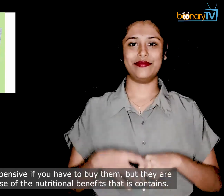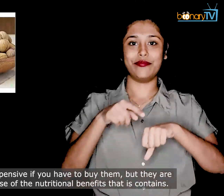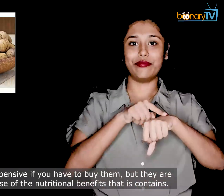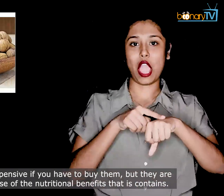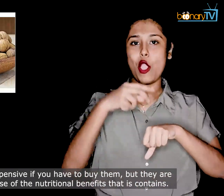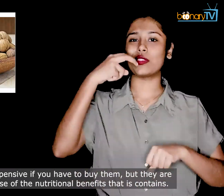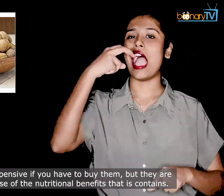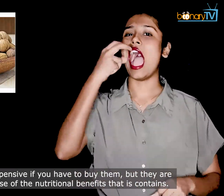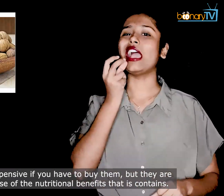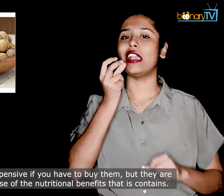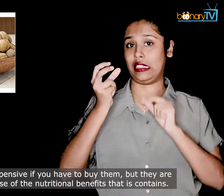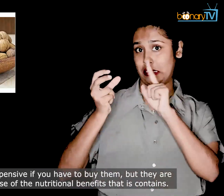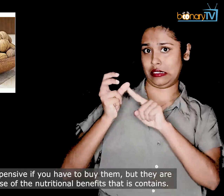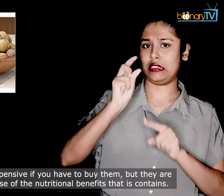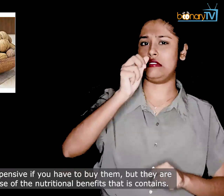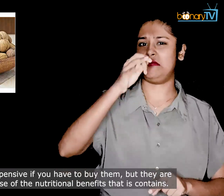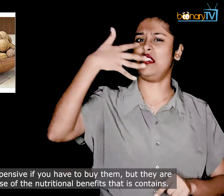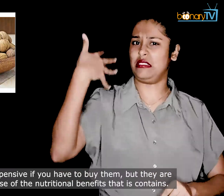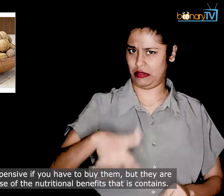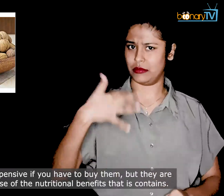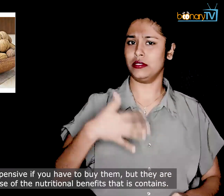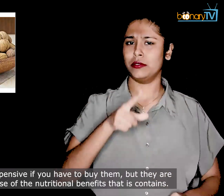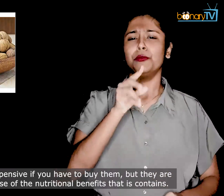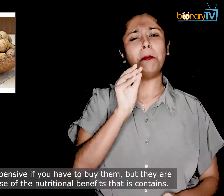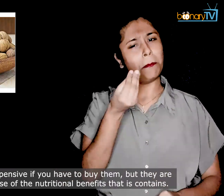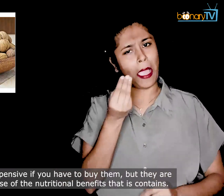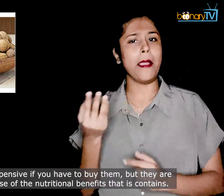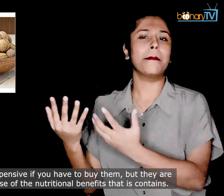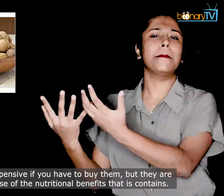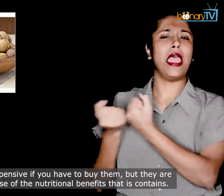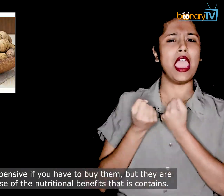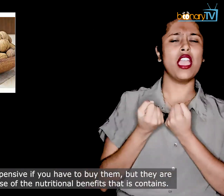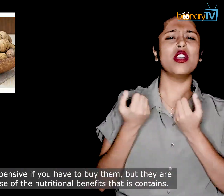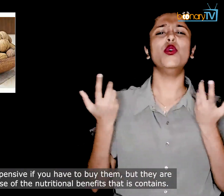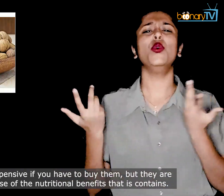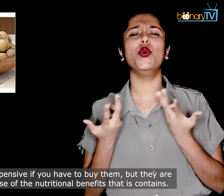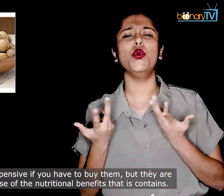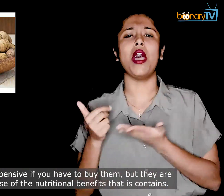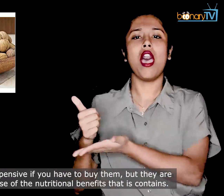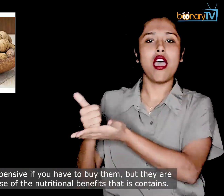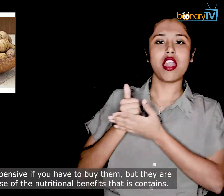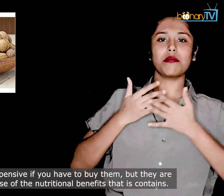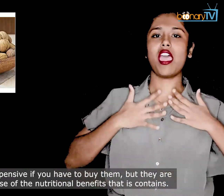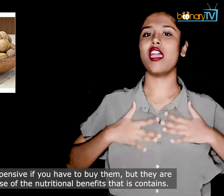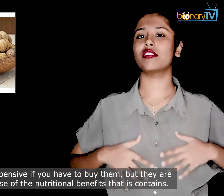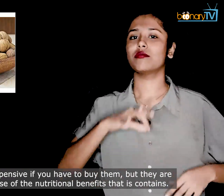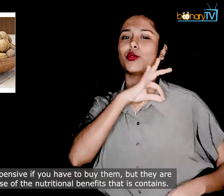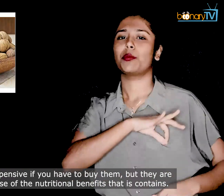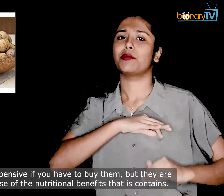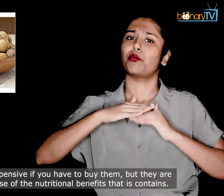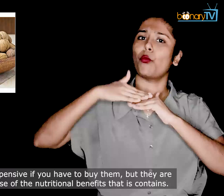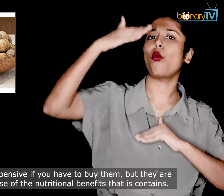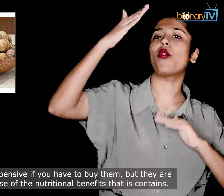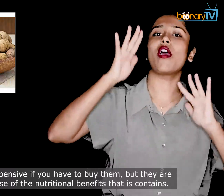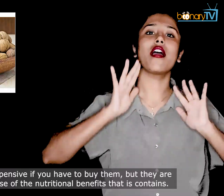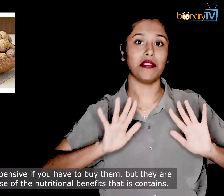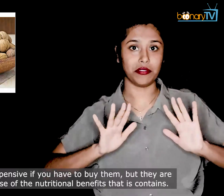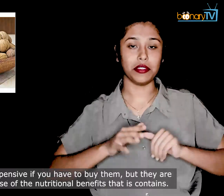walnuts are expensive if you have to buy them but they are worth it because of the nutritional benefits that it